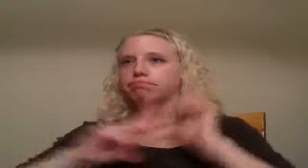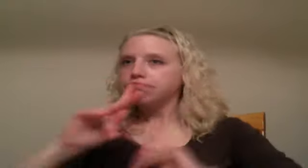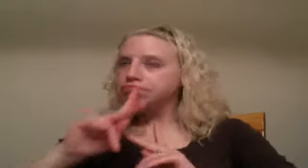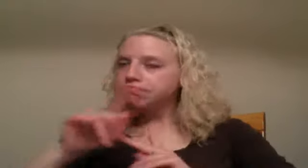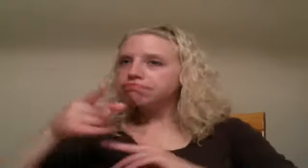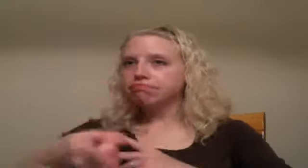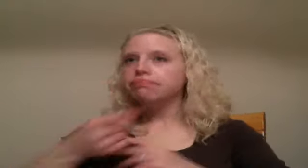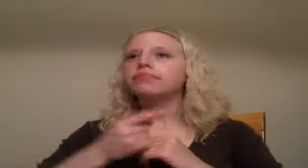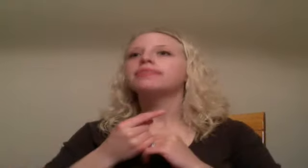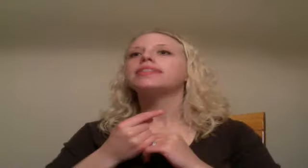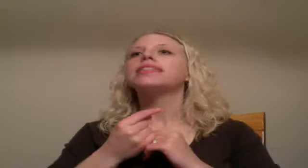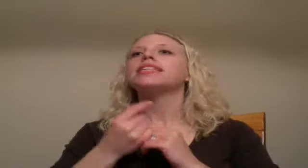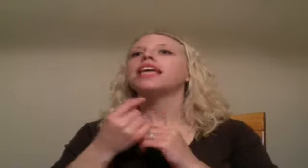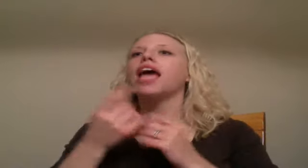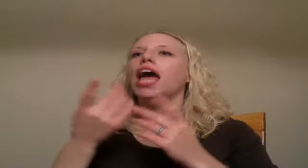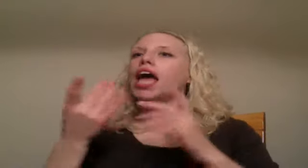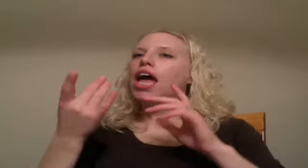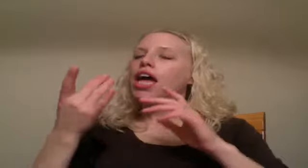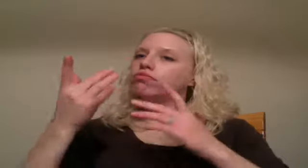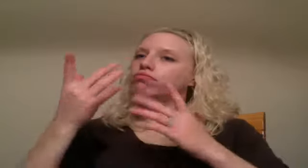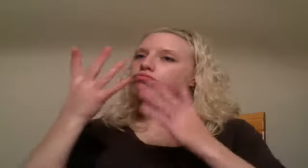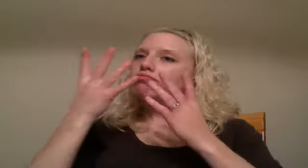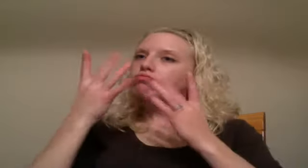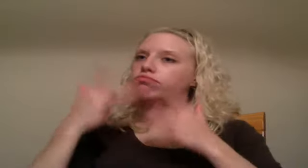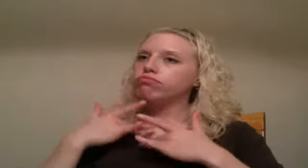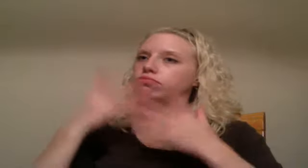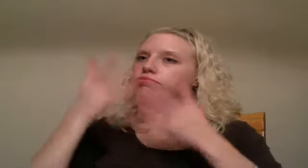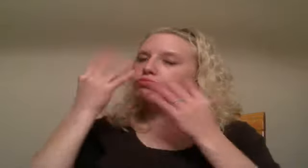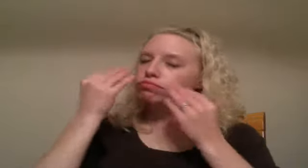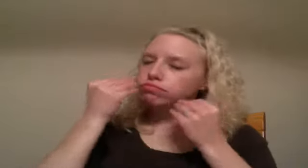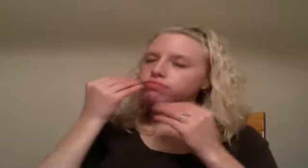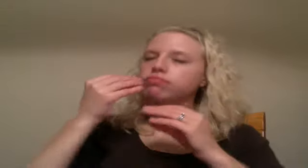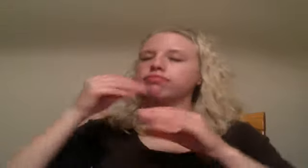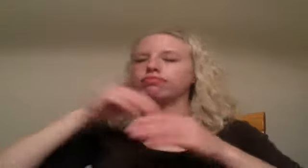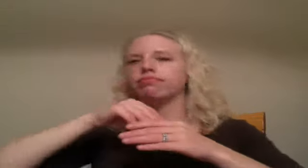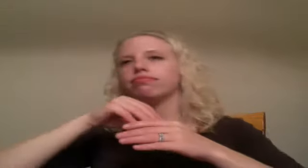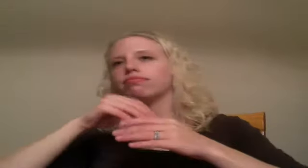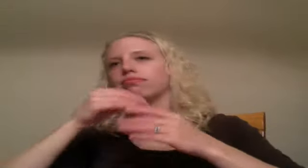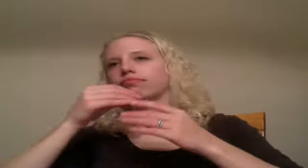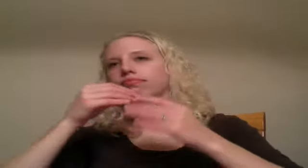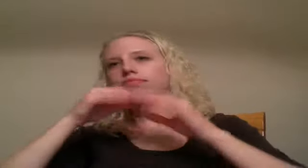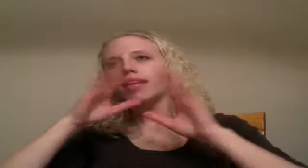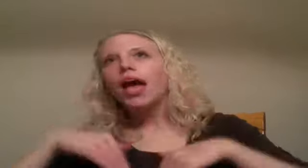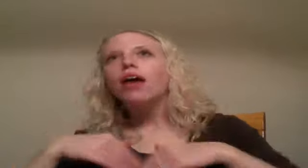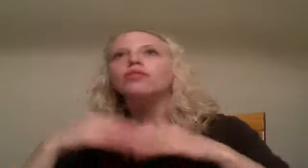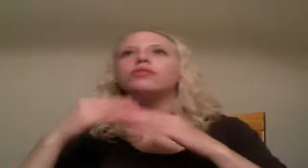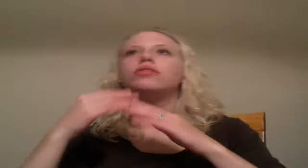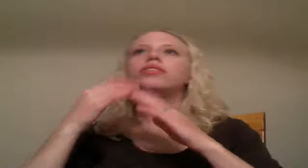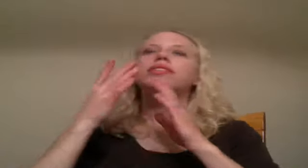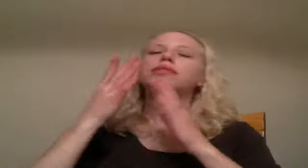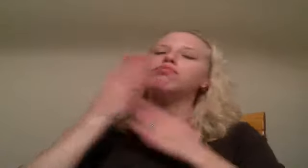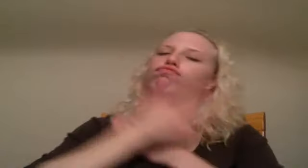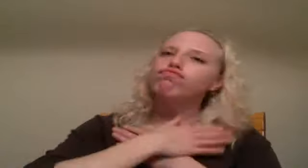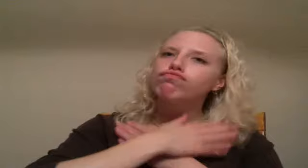sleeping going on. You enjoy your family life inside. And in summer, it's almost manic hunting and working activity, very